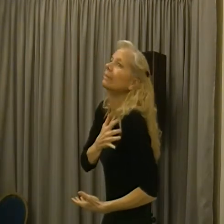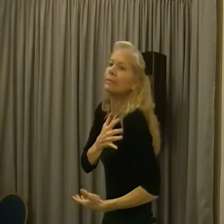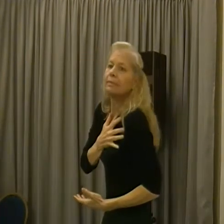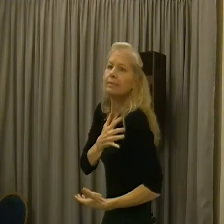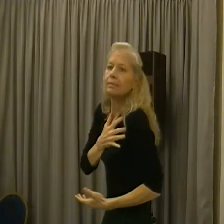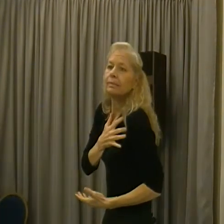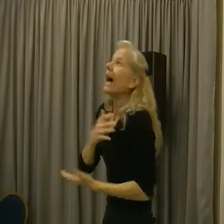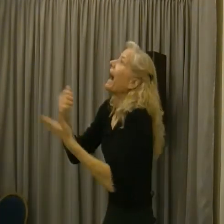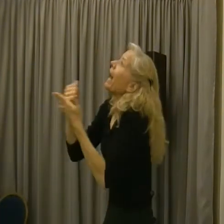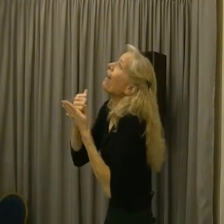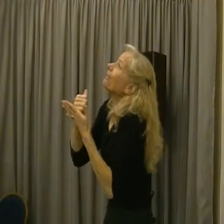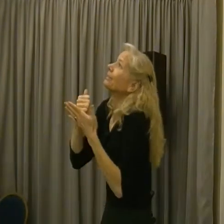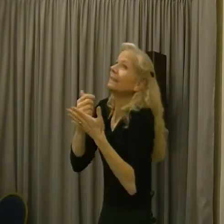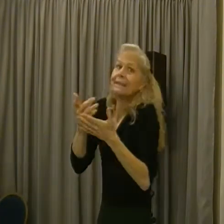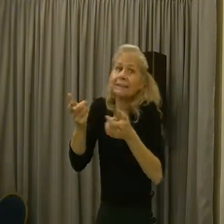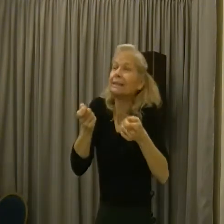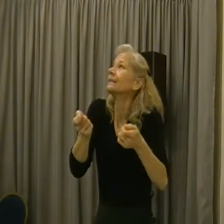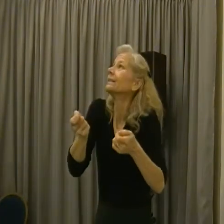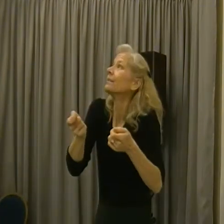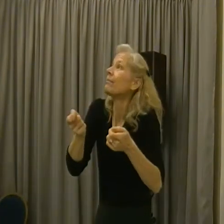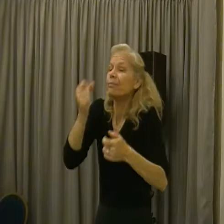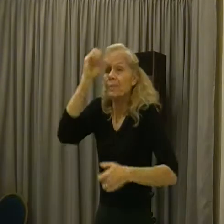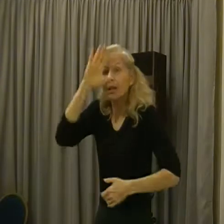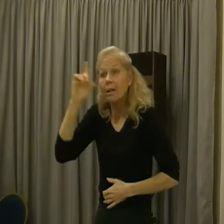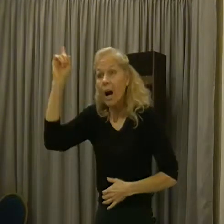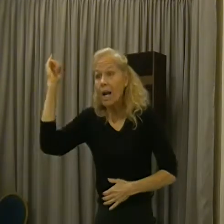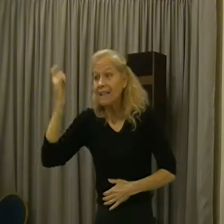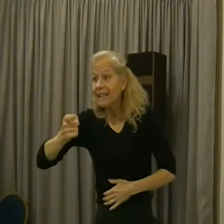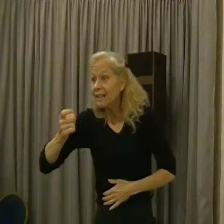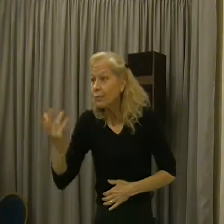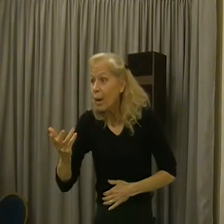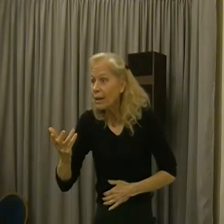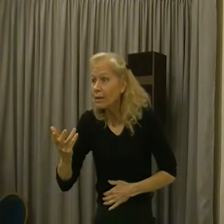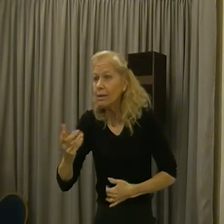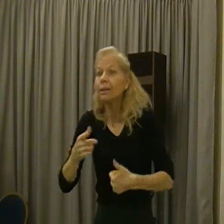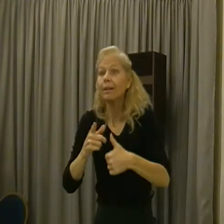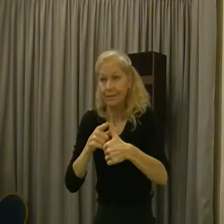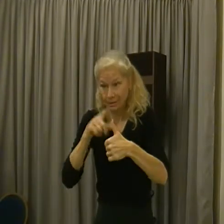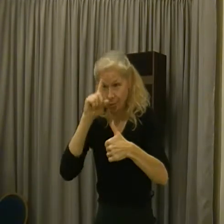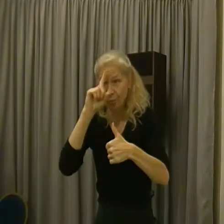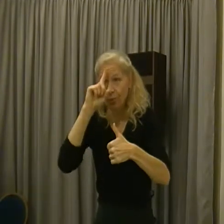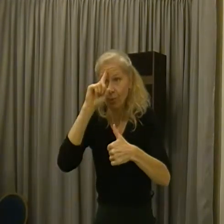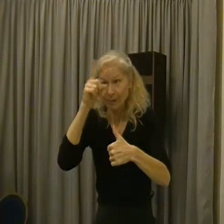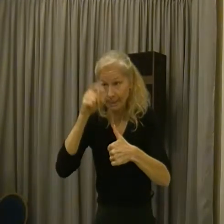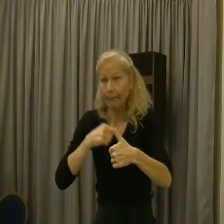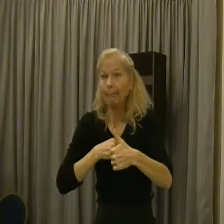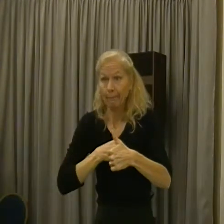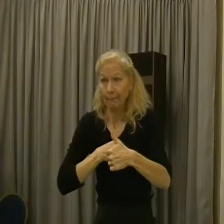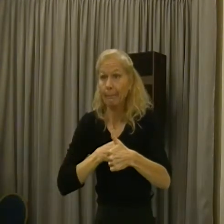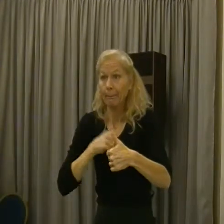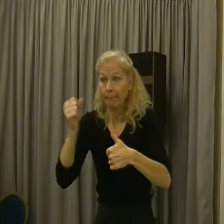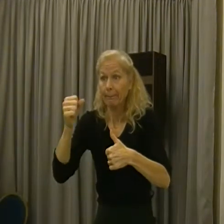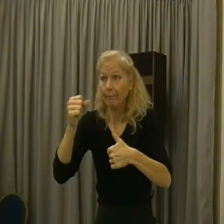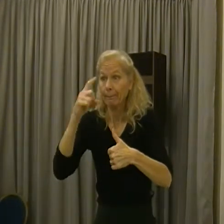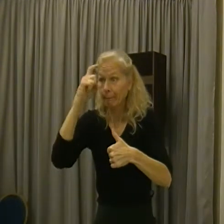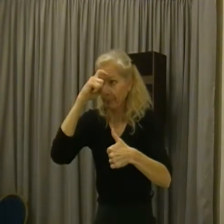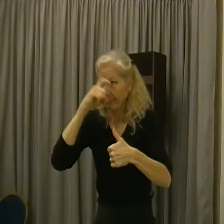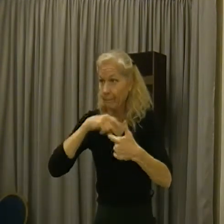kingdom it had ever been, with that riches and wealth that God had given him. But later in his life, what